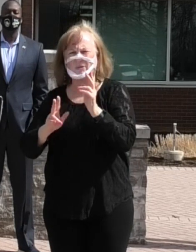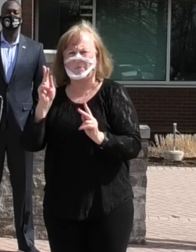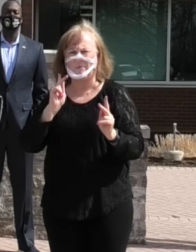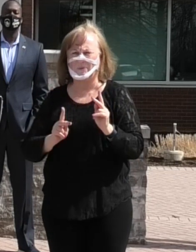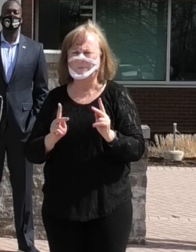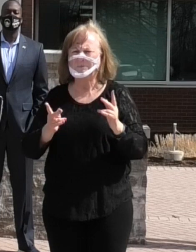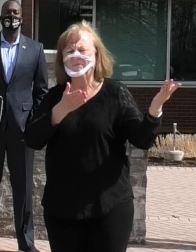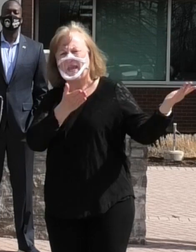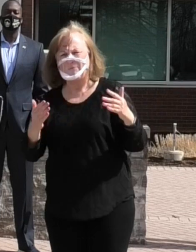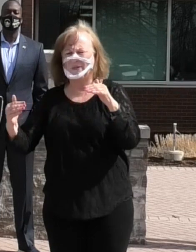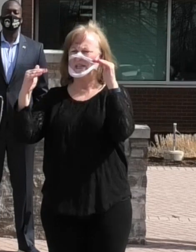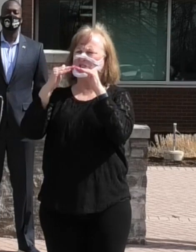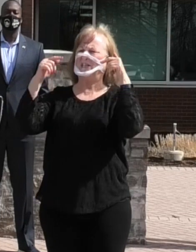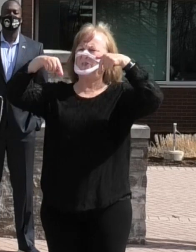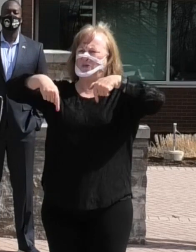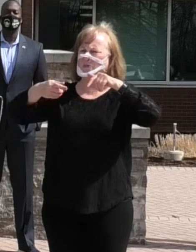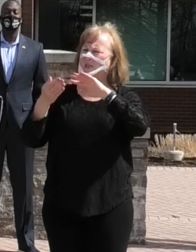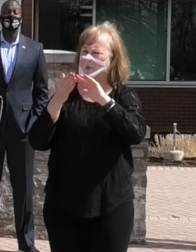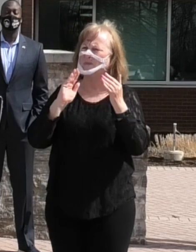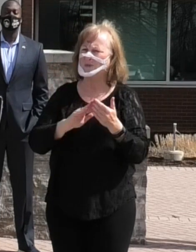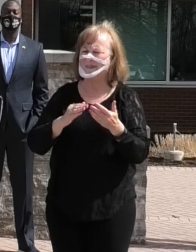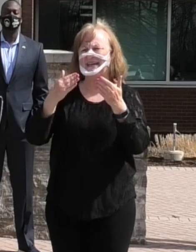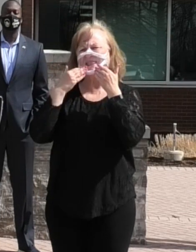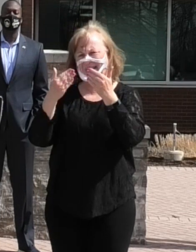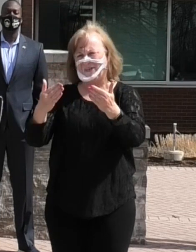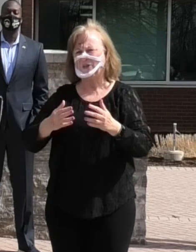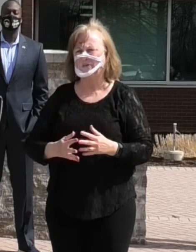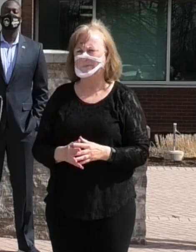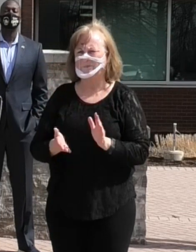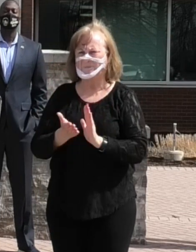and bringing justice to this community. Thank you.